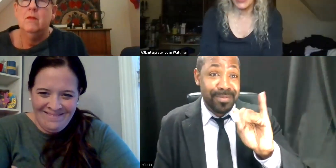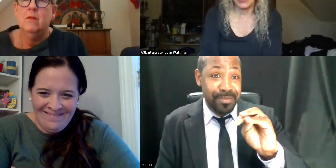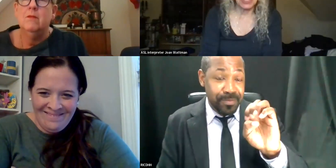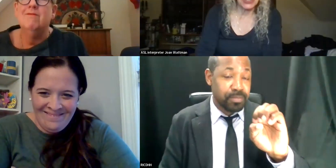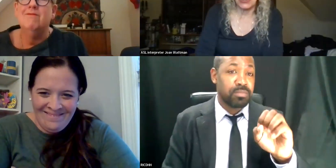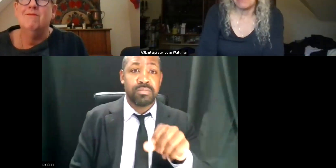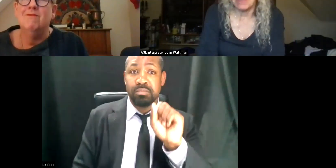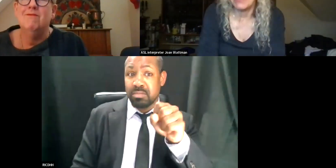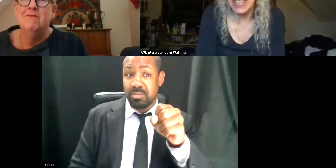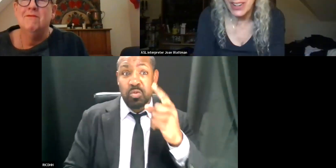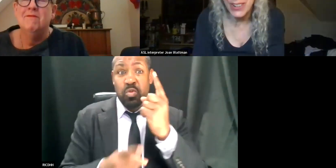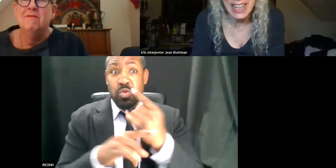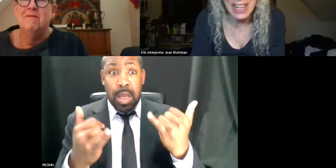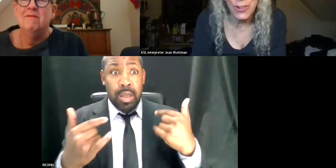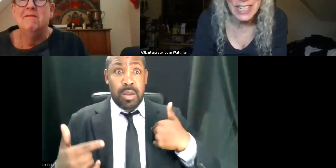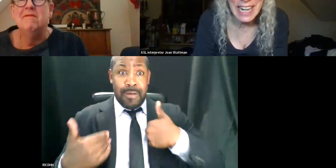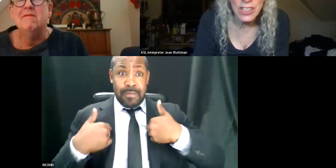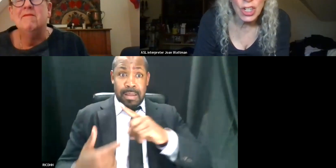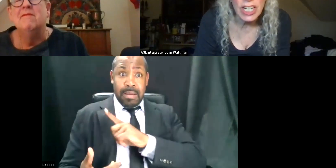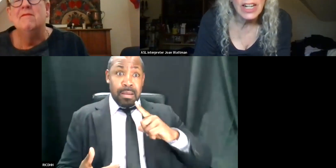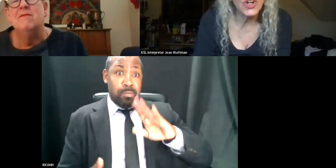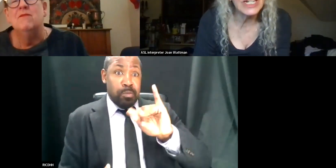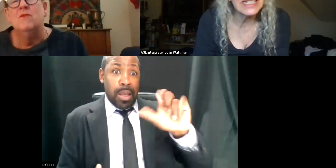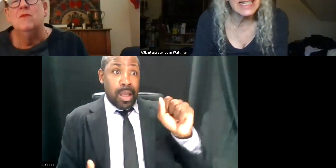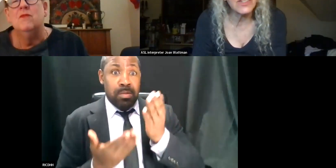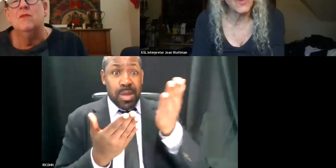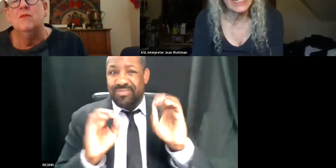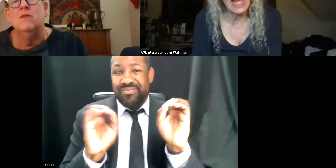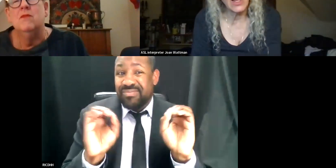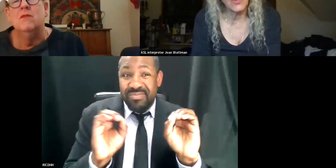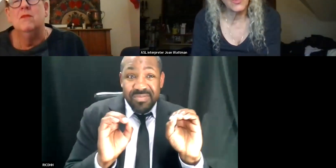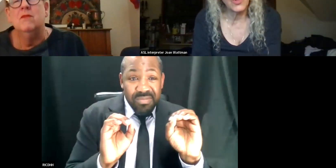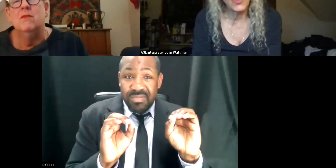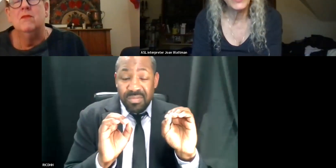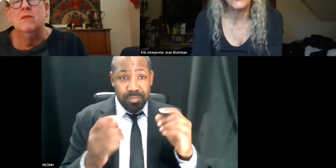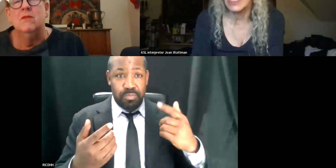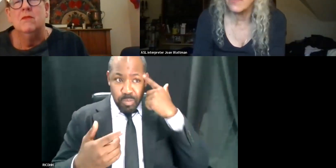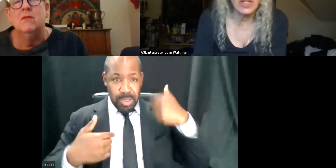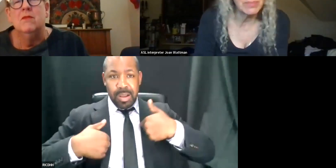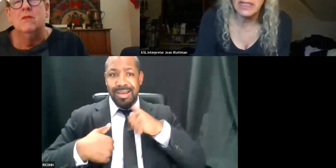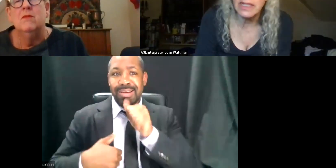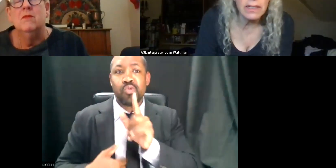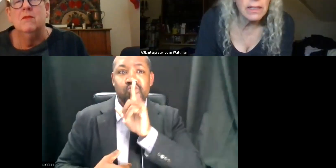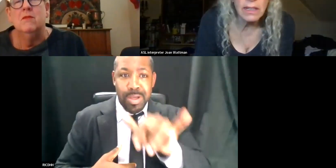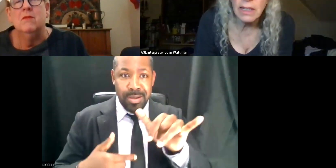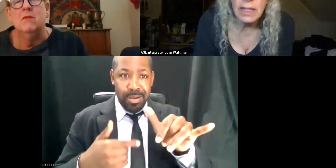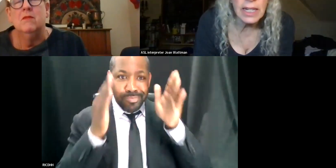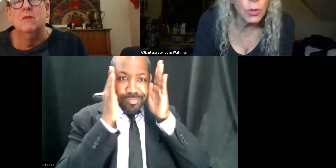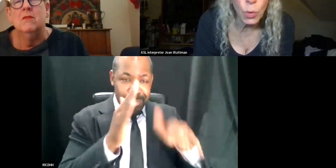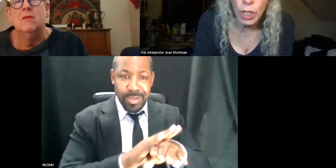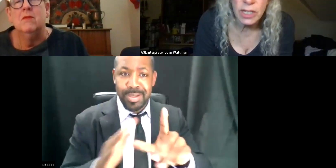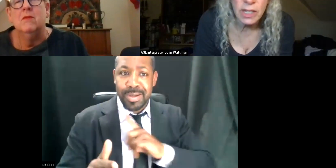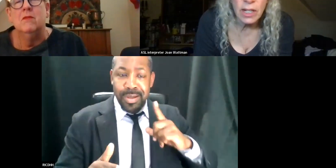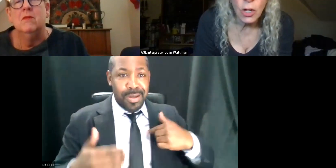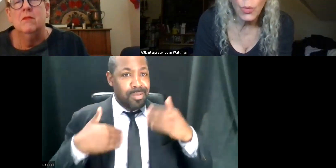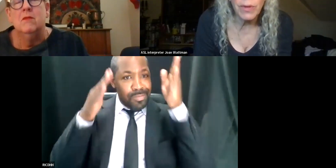now soon. I'm going to turn off my video and let Ernest answer. Ernest says right now, we do not have any bills in